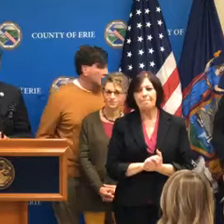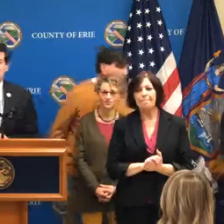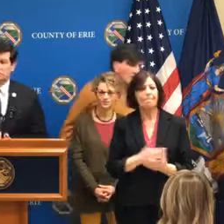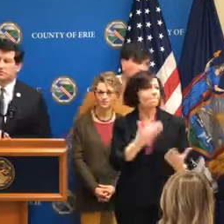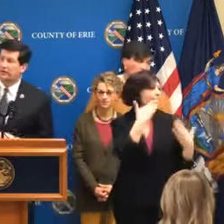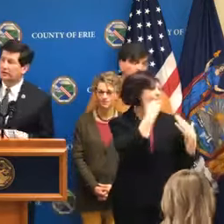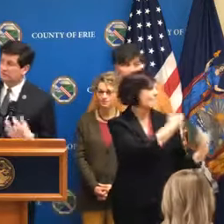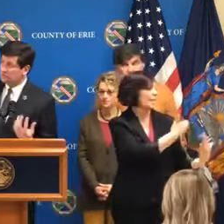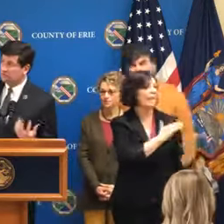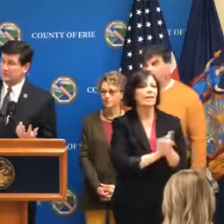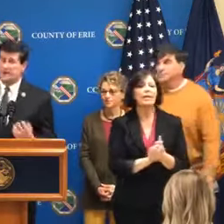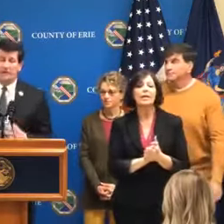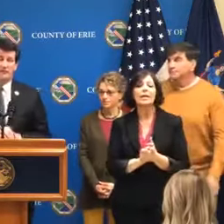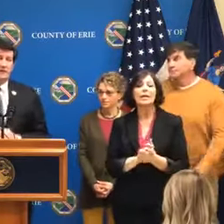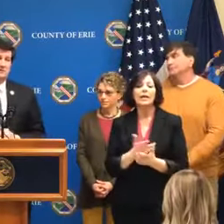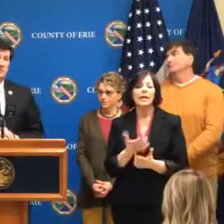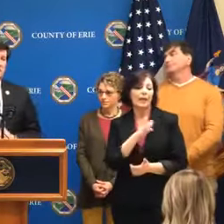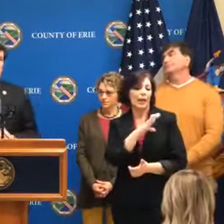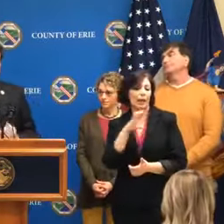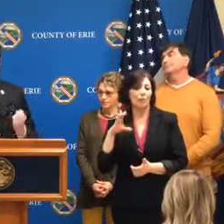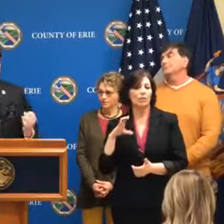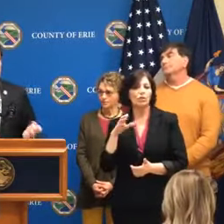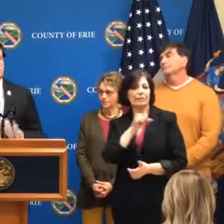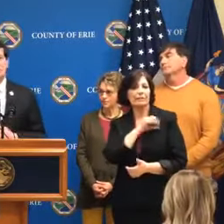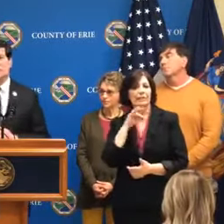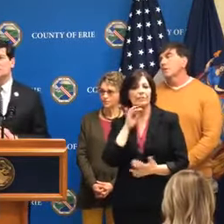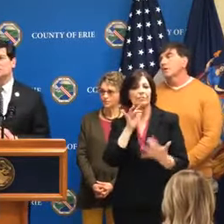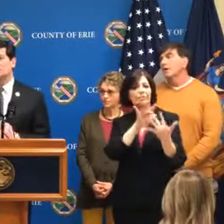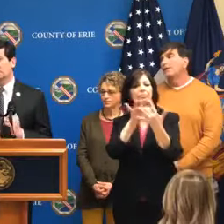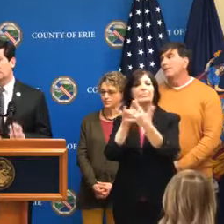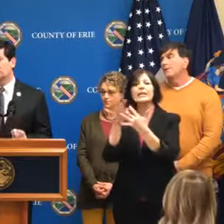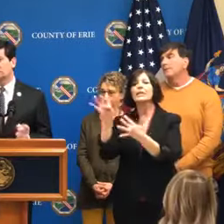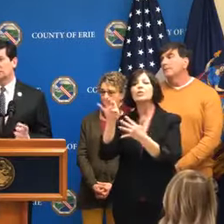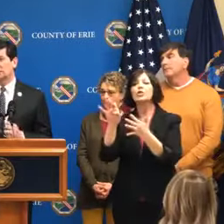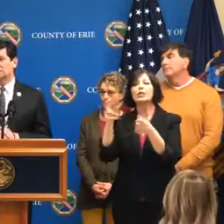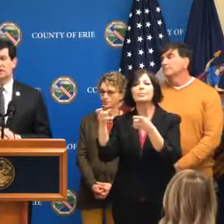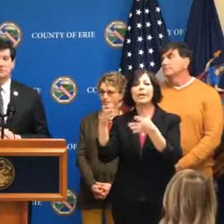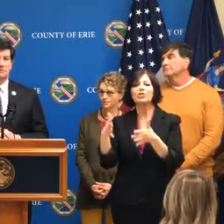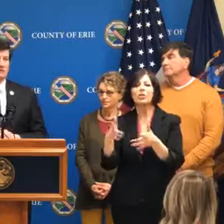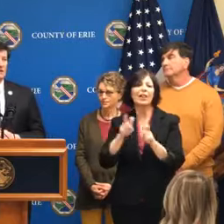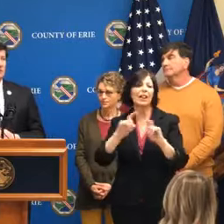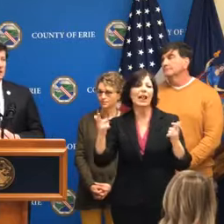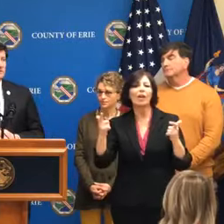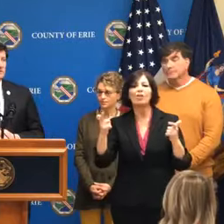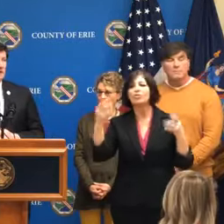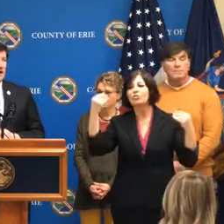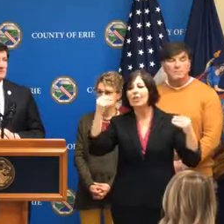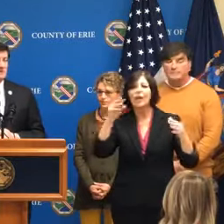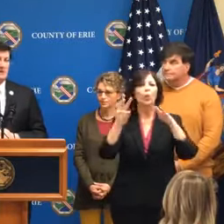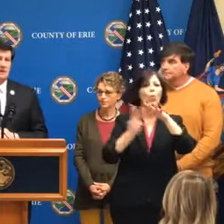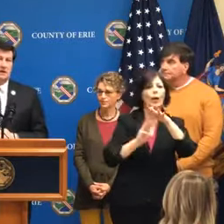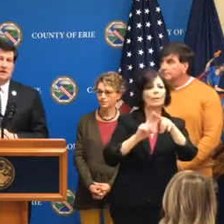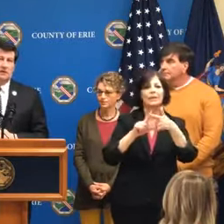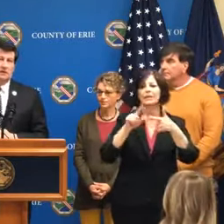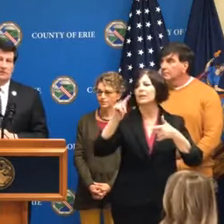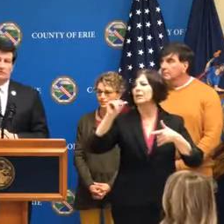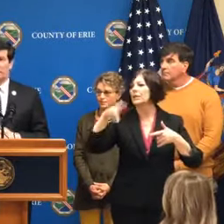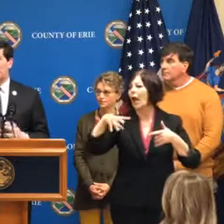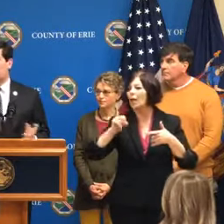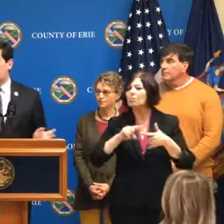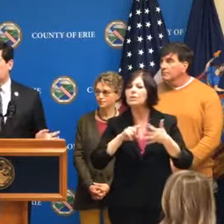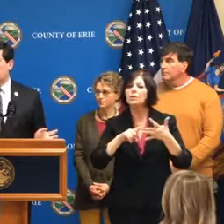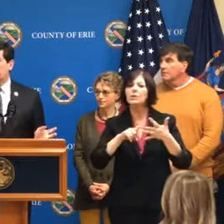Thank you, Commissioner. The Commissioner and staff have actually been in touch with the emergency managers of large retail establishments like Wegmans and Tops.